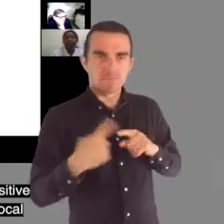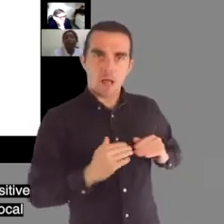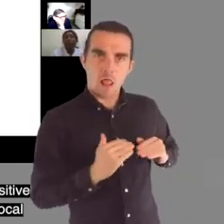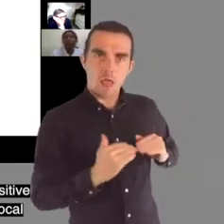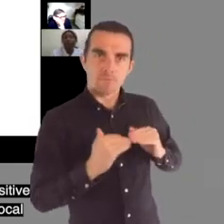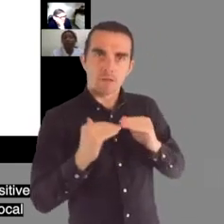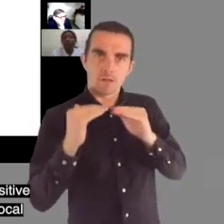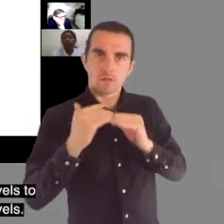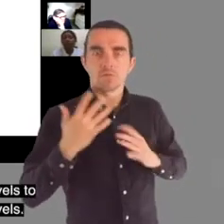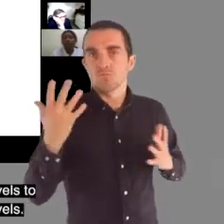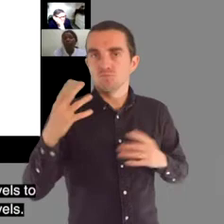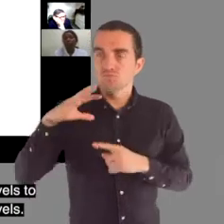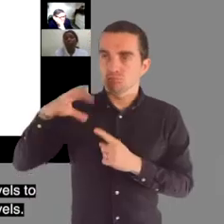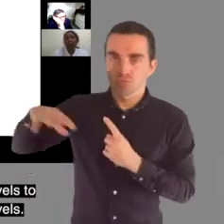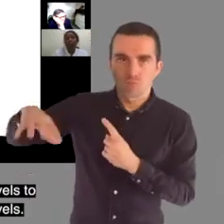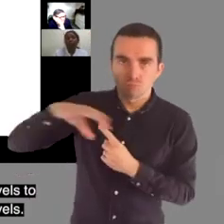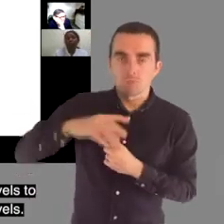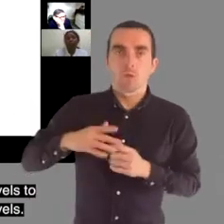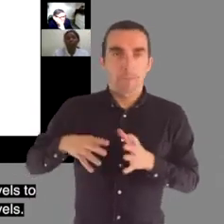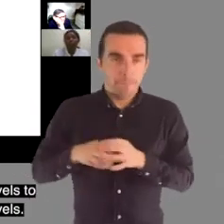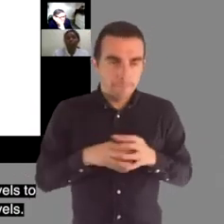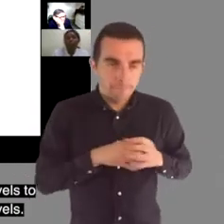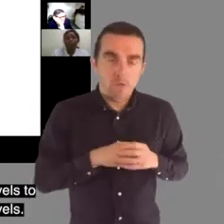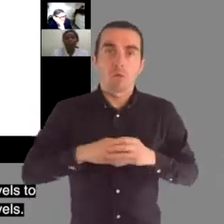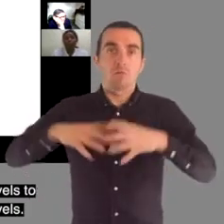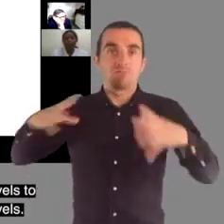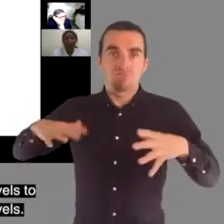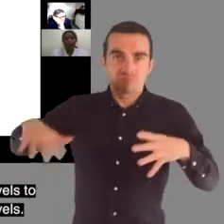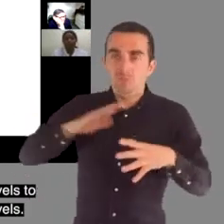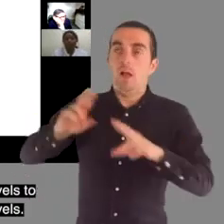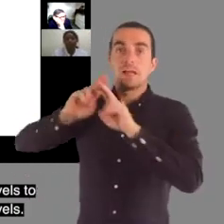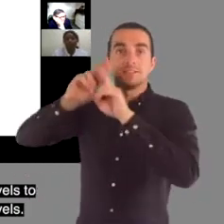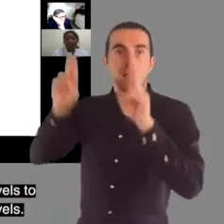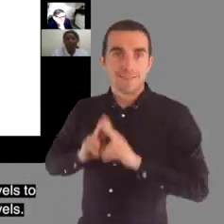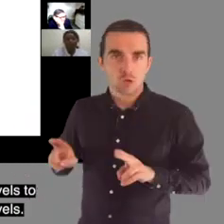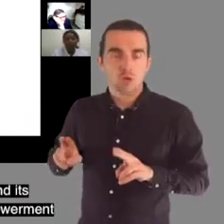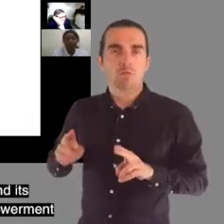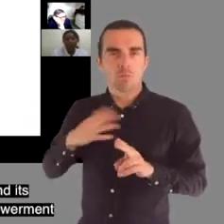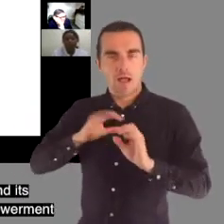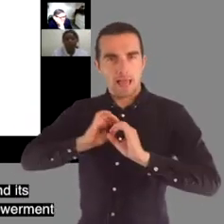levels, from local districts through to regional levels to national and international levels.